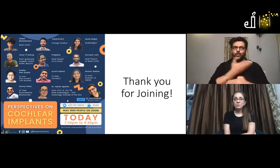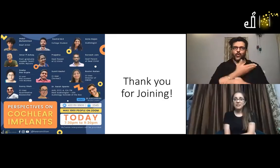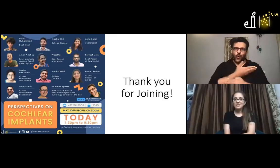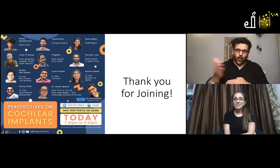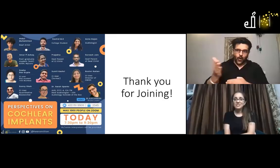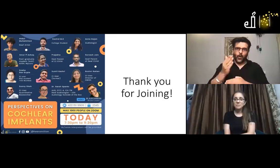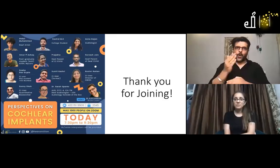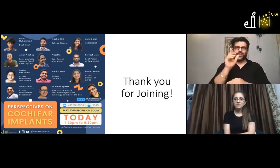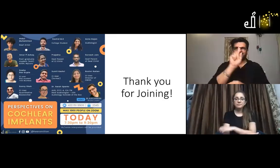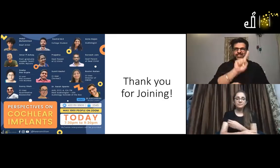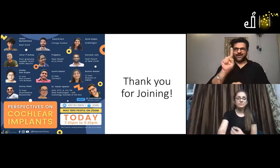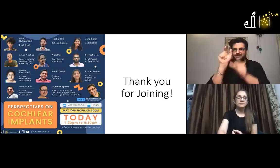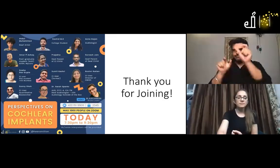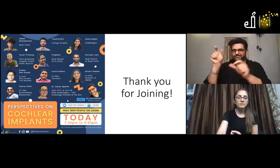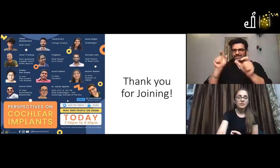have the panel.